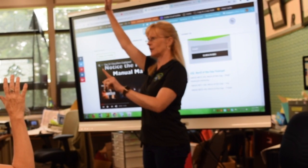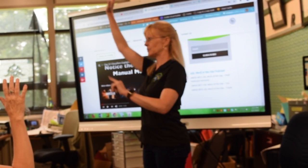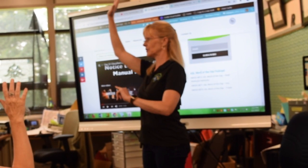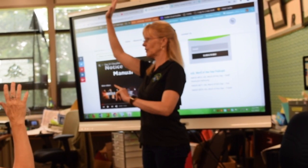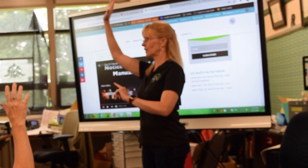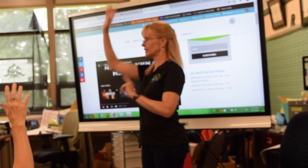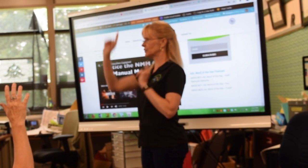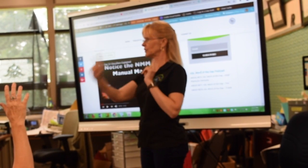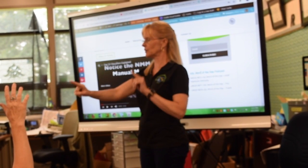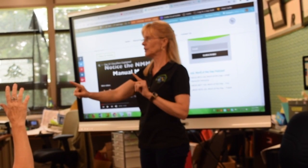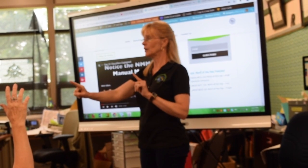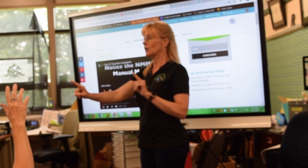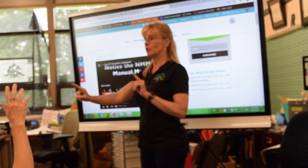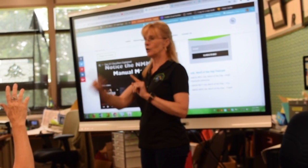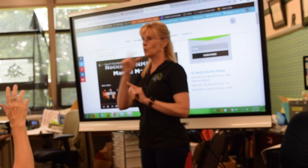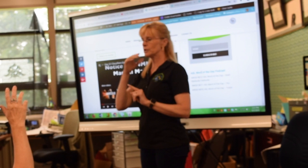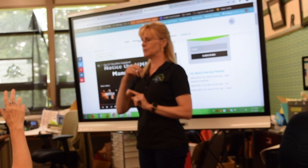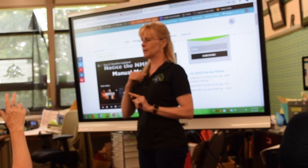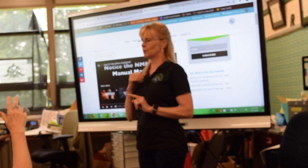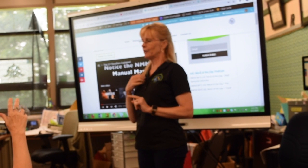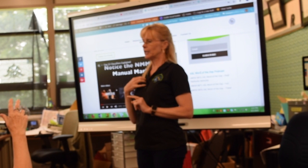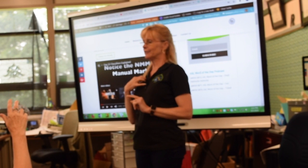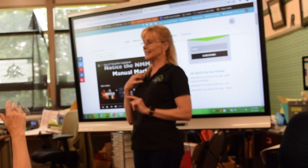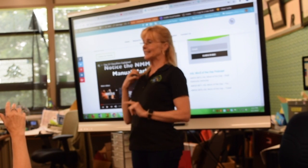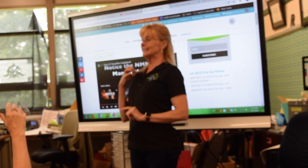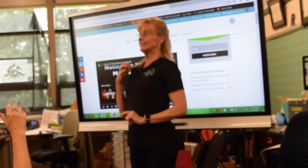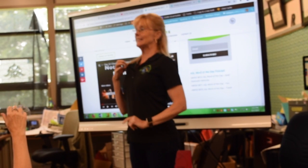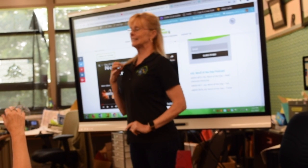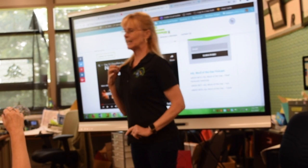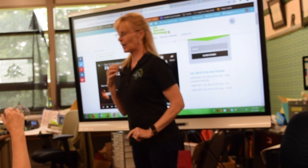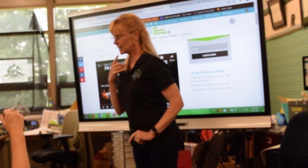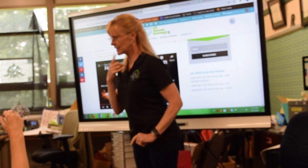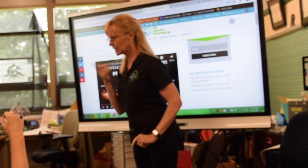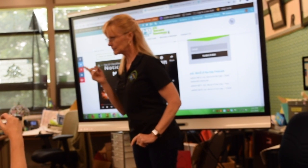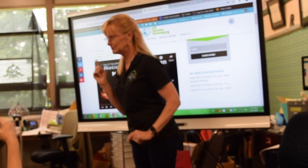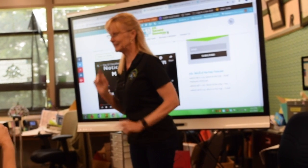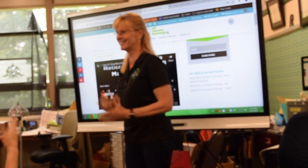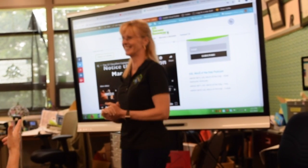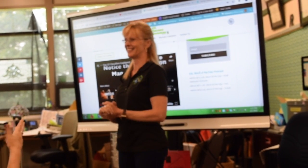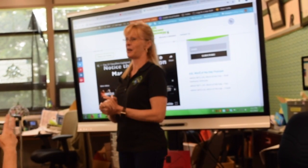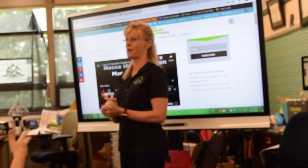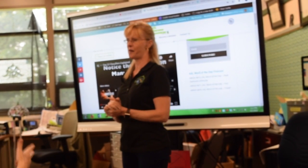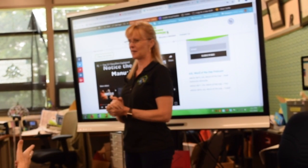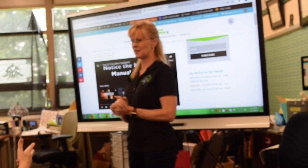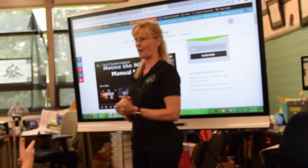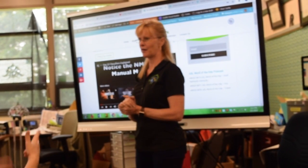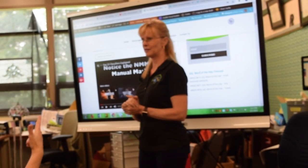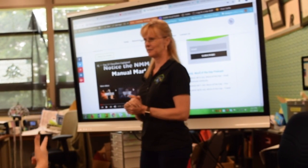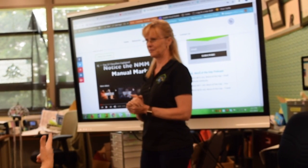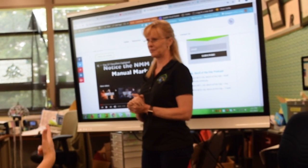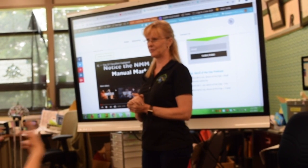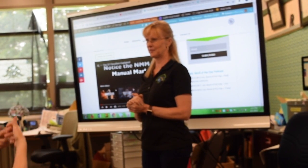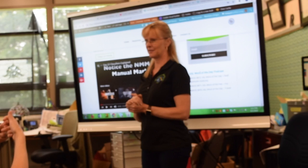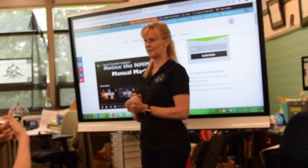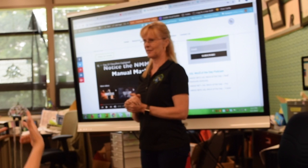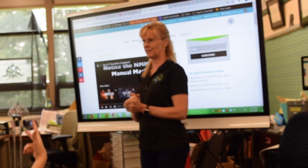Okay, okay, 2. Who wants to be brave enough to, I'll tell them. This is car, two cars